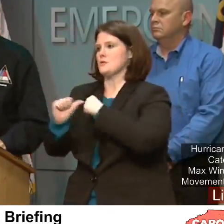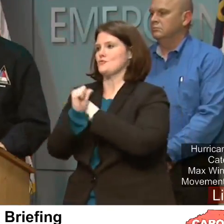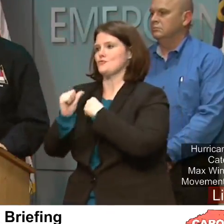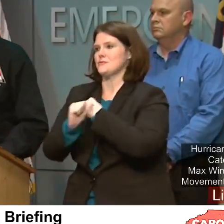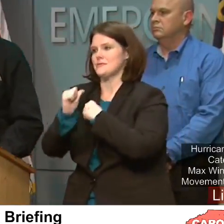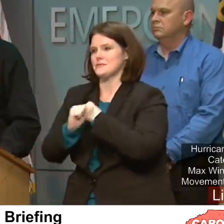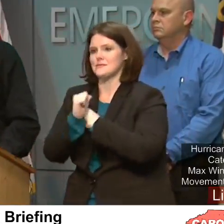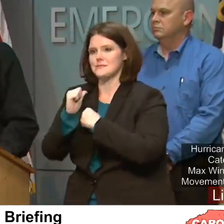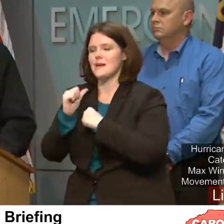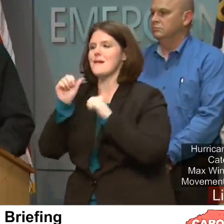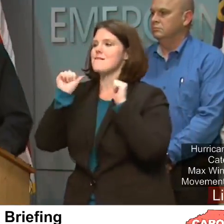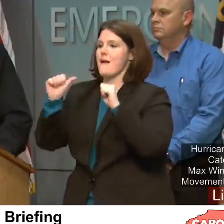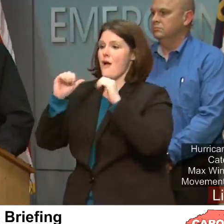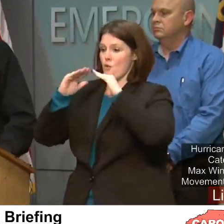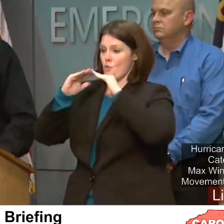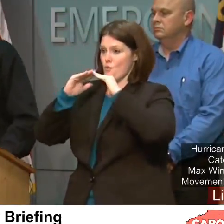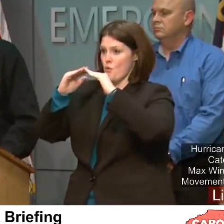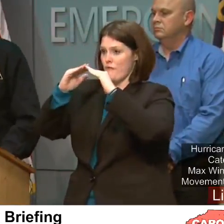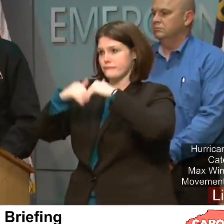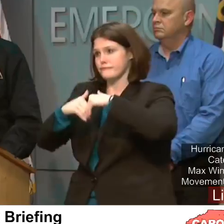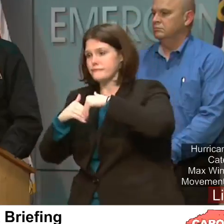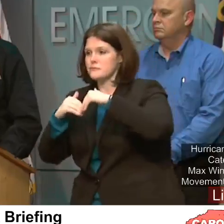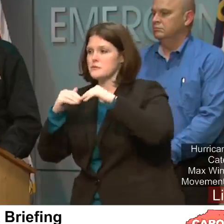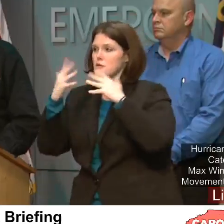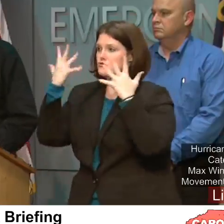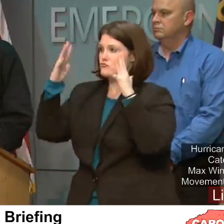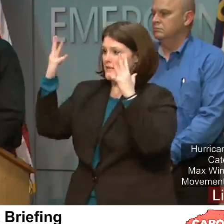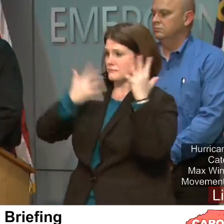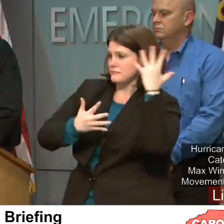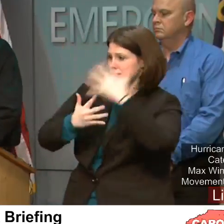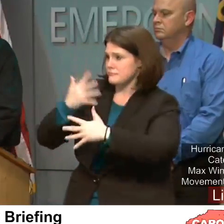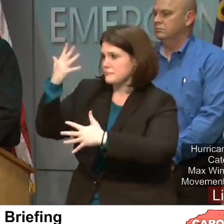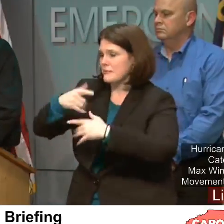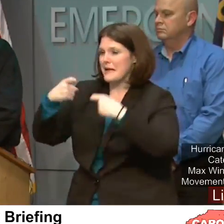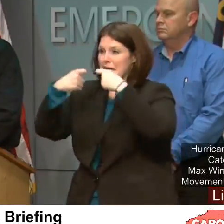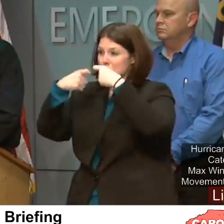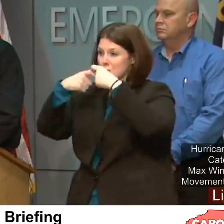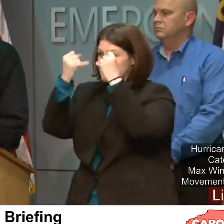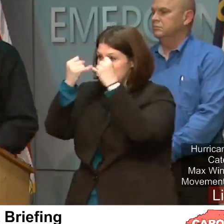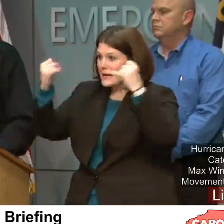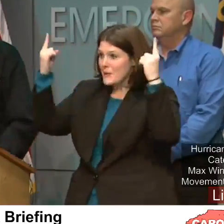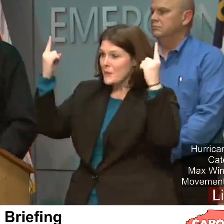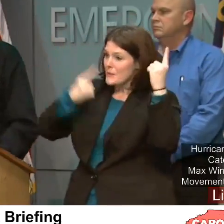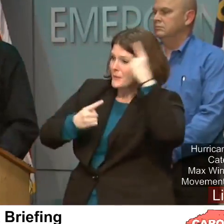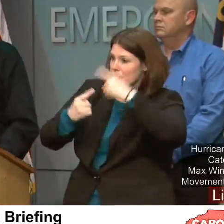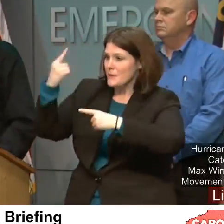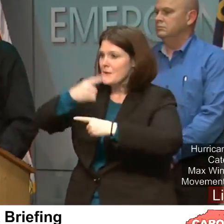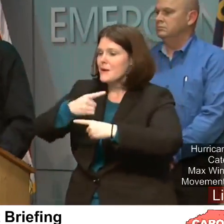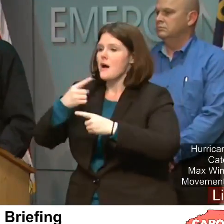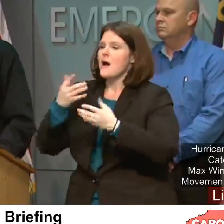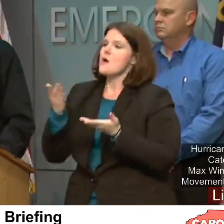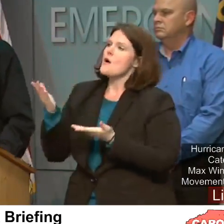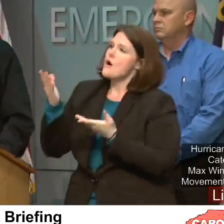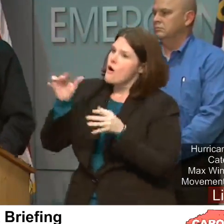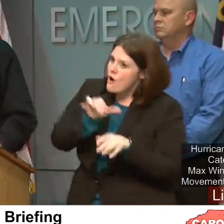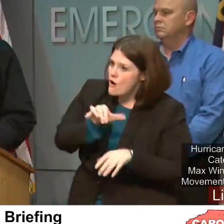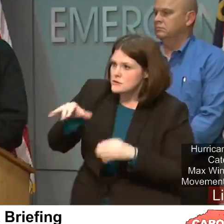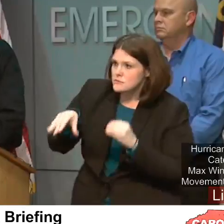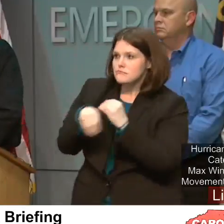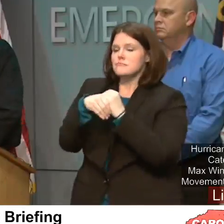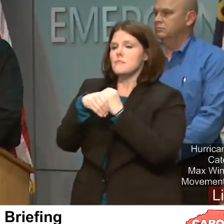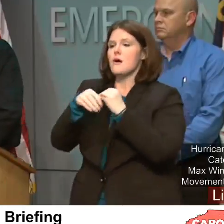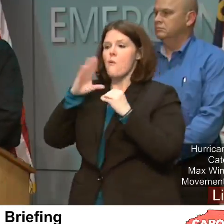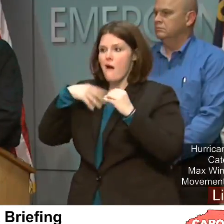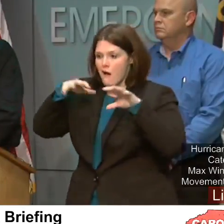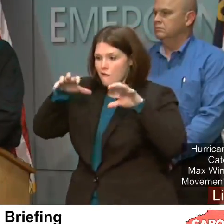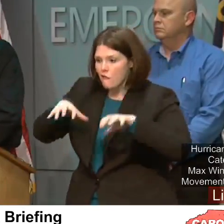roofs and down power lines and trees, plus heavy, sustained rain that can flood our rivers and low-lying